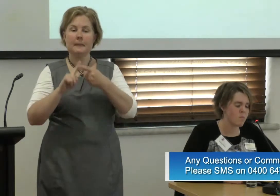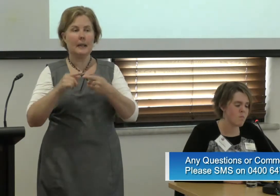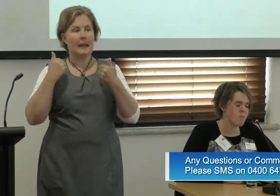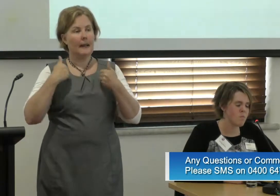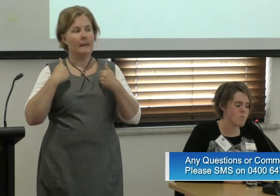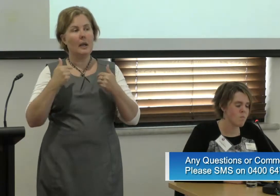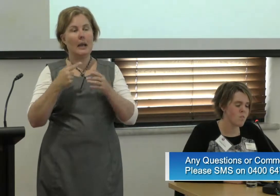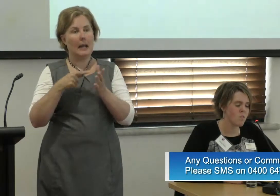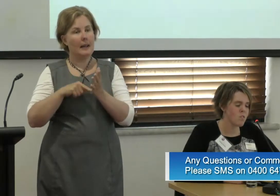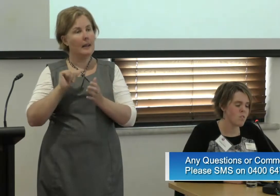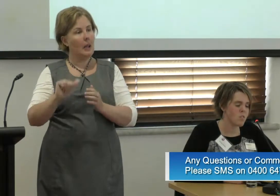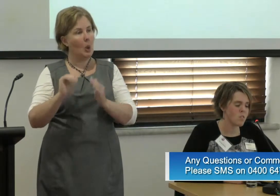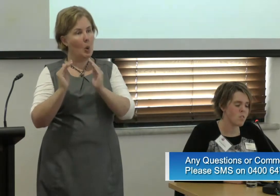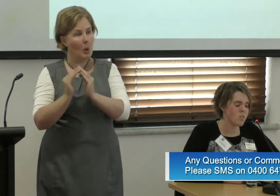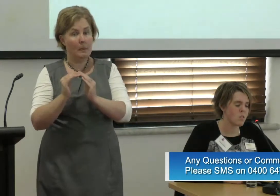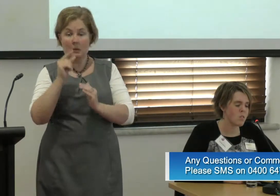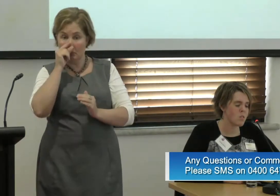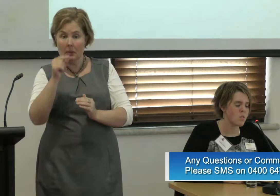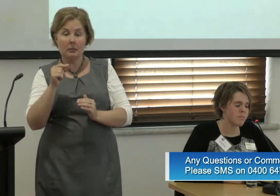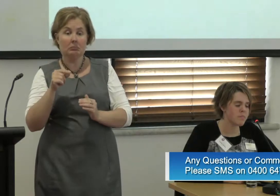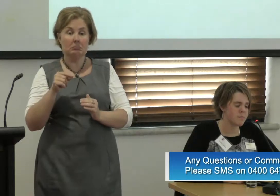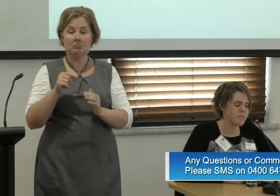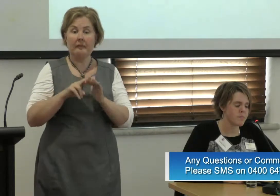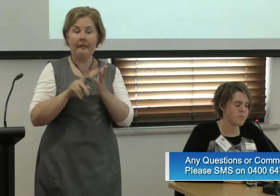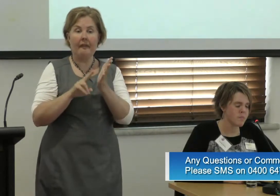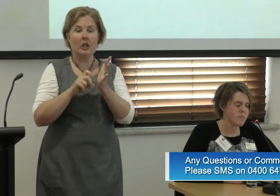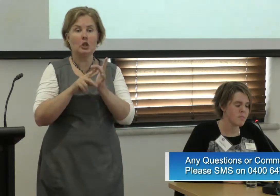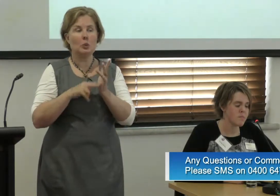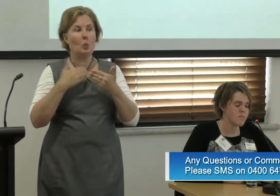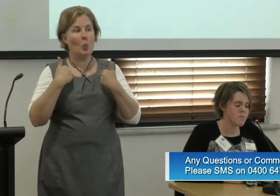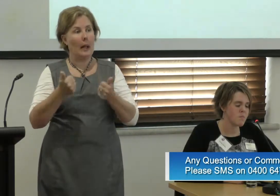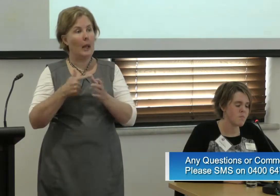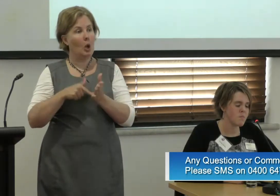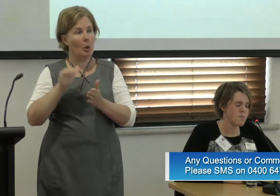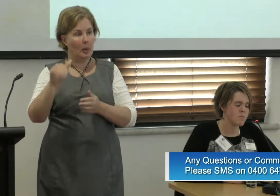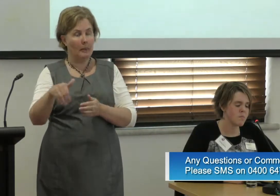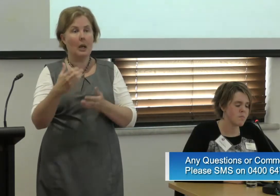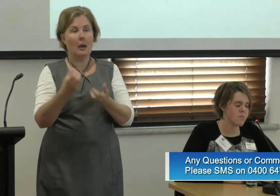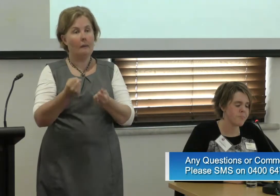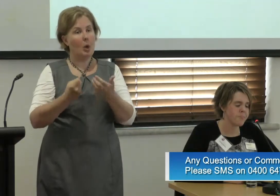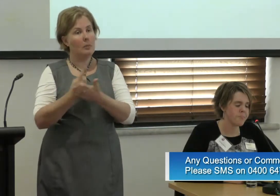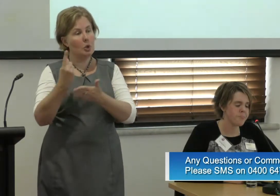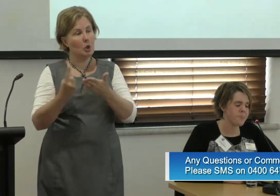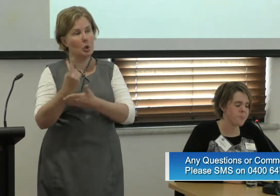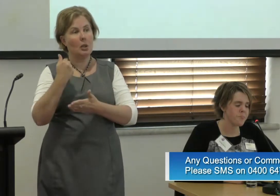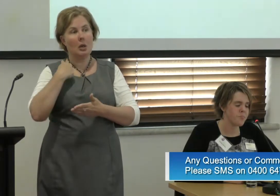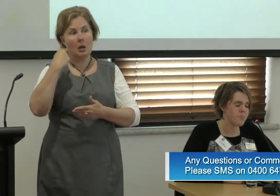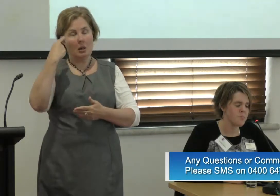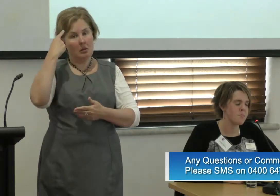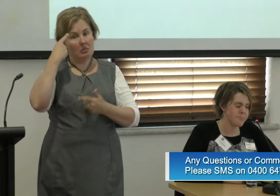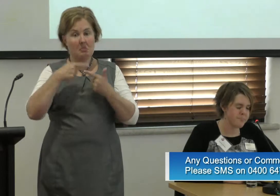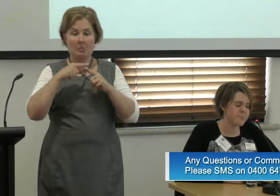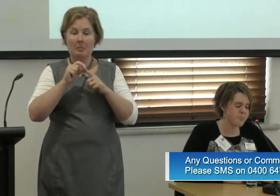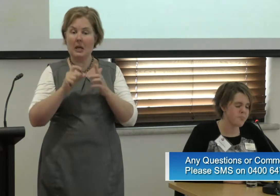and can function quite well at home, then there would be an opportunity, I expect, through her NDIS plan